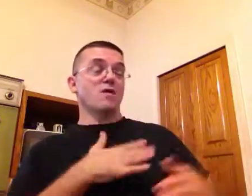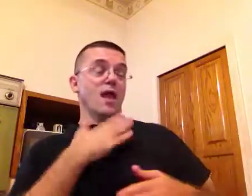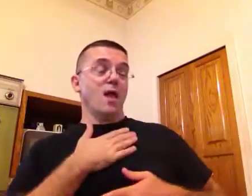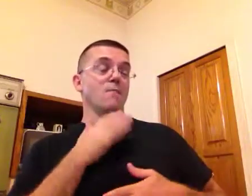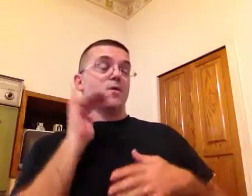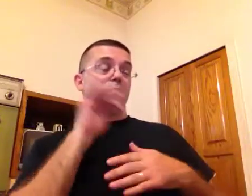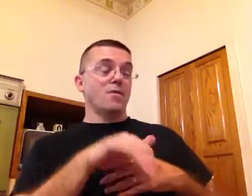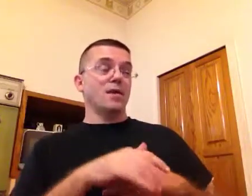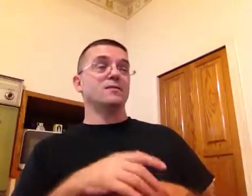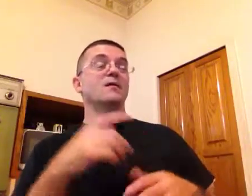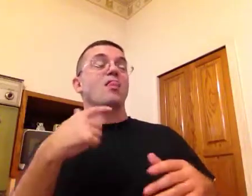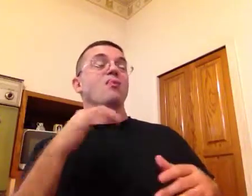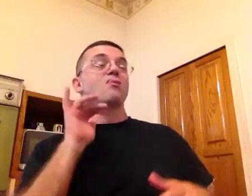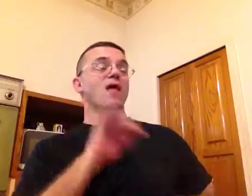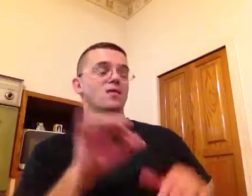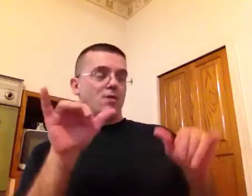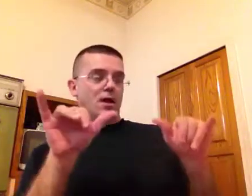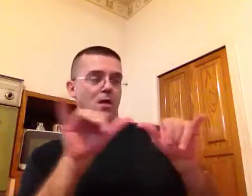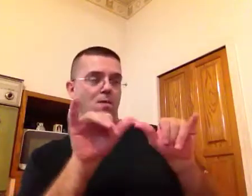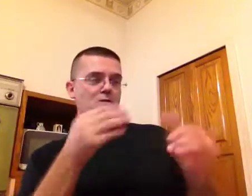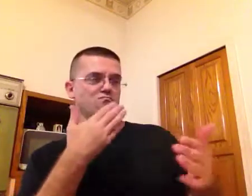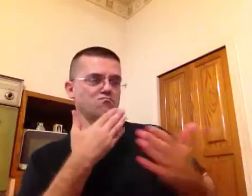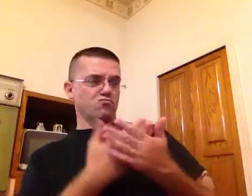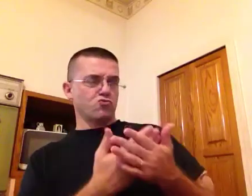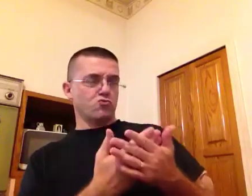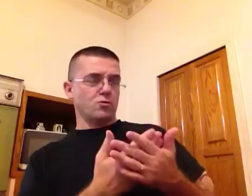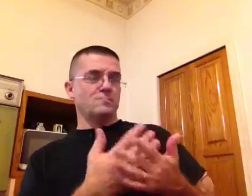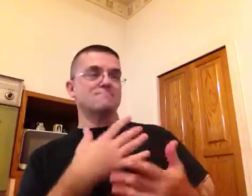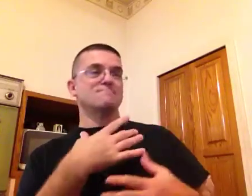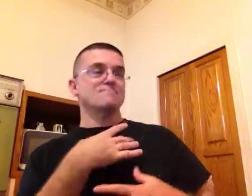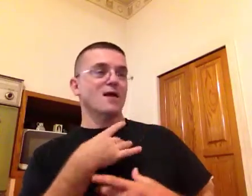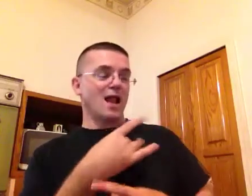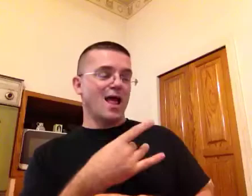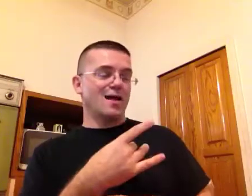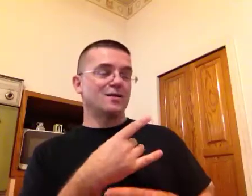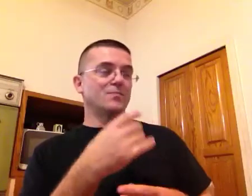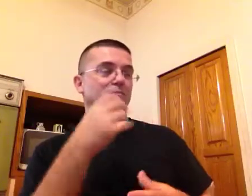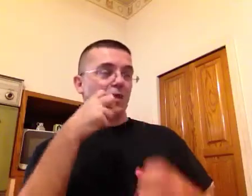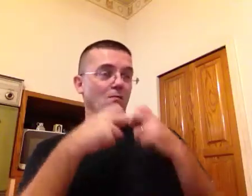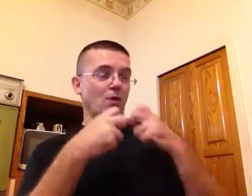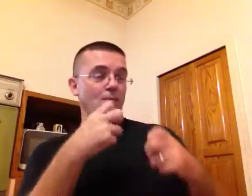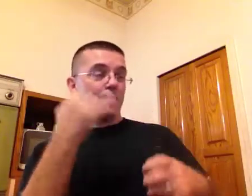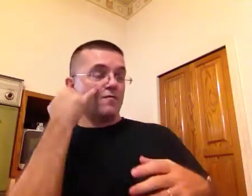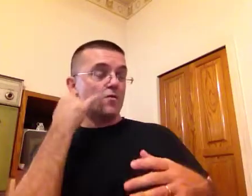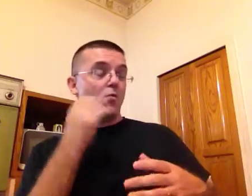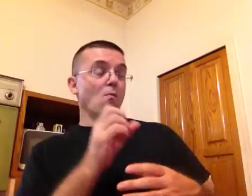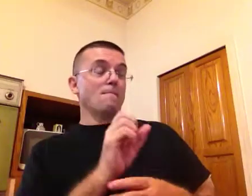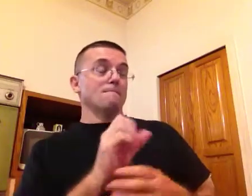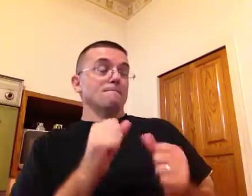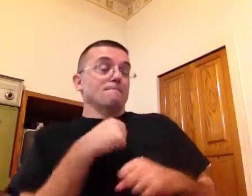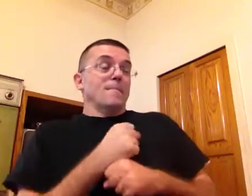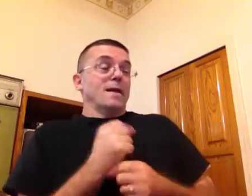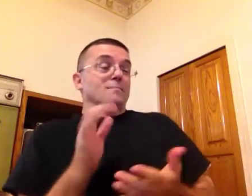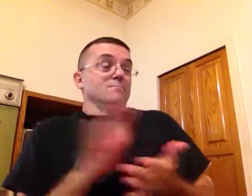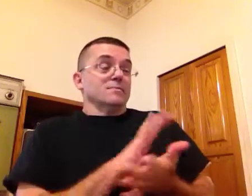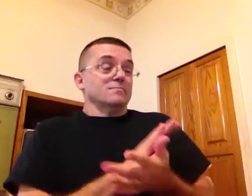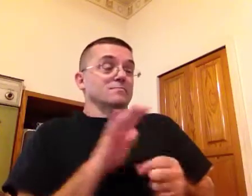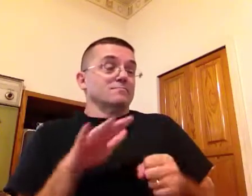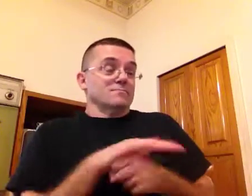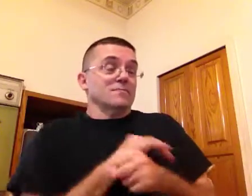the way I measure those kinds of things. The problem you get into is if you don't make enough rate of return, if he does pay, or if